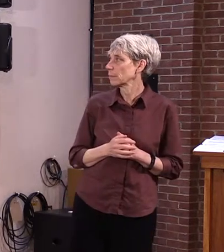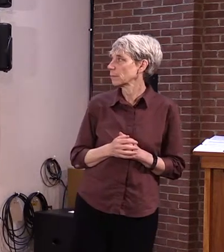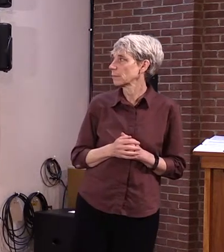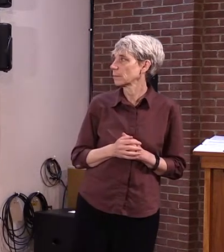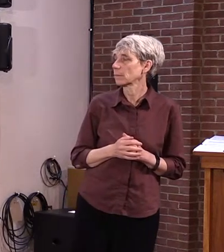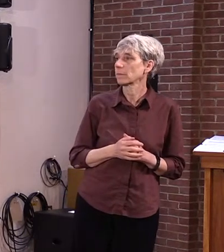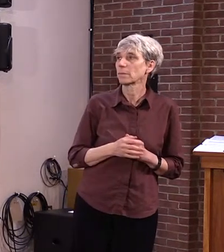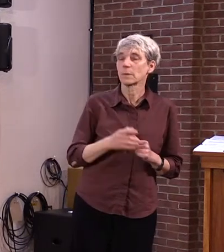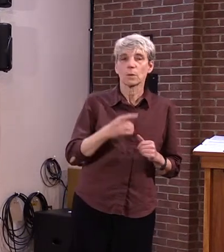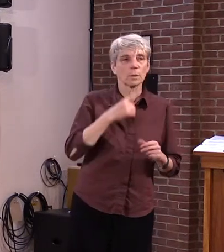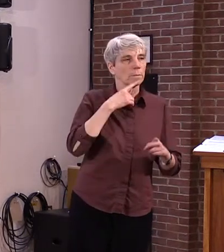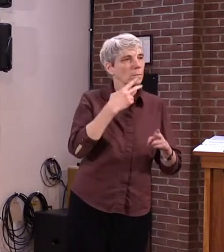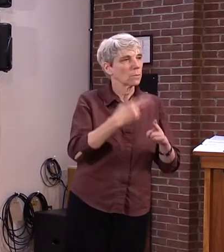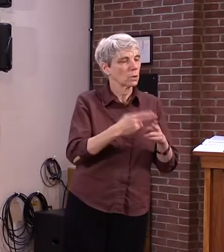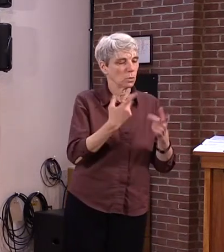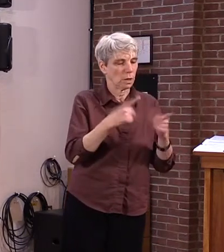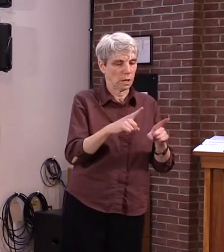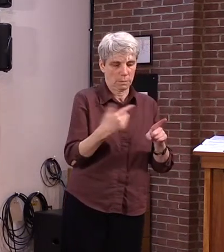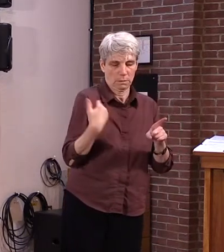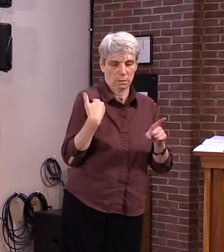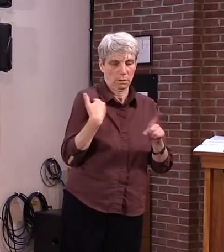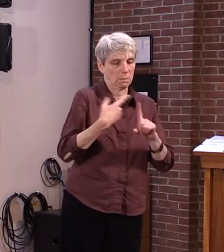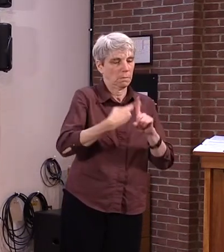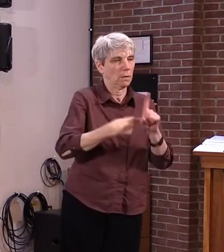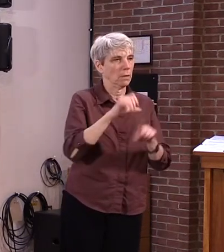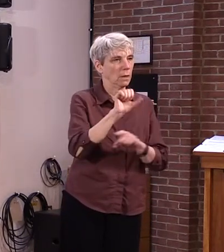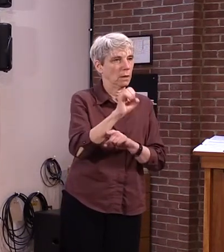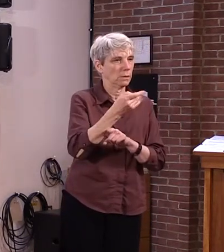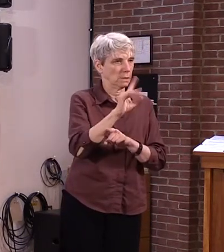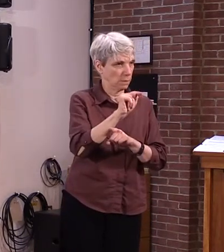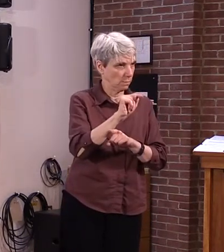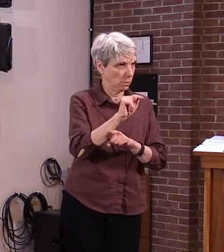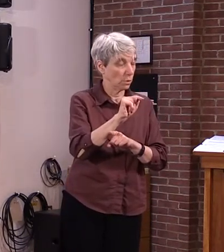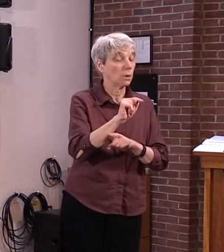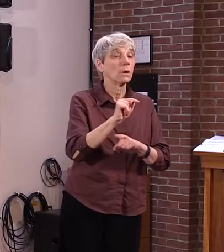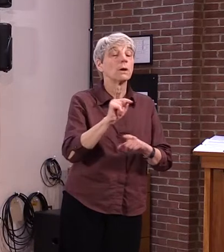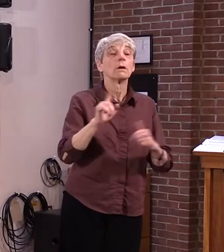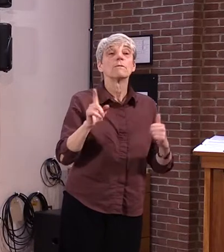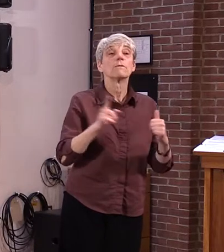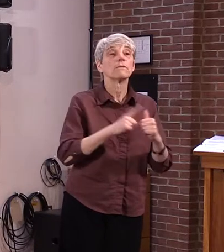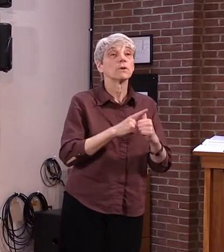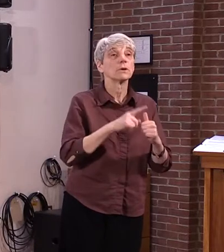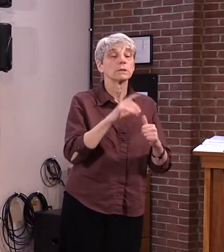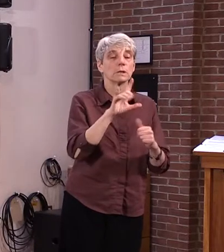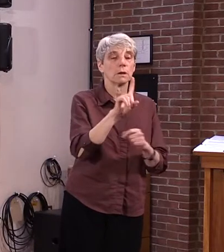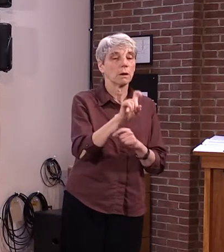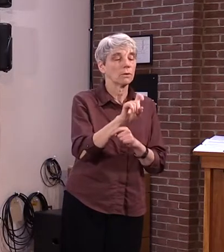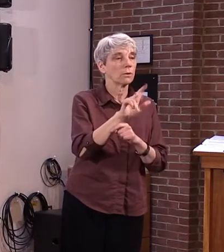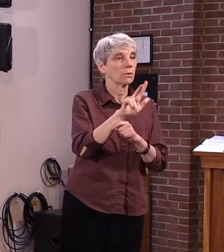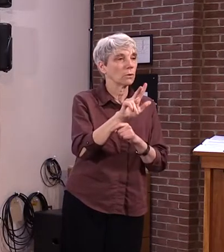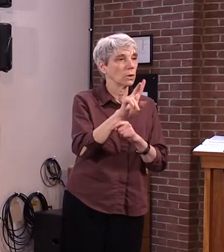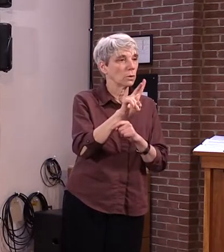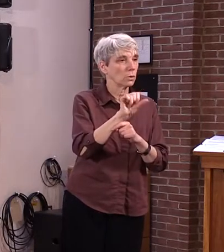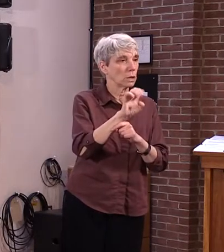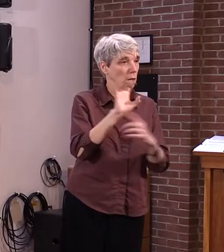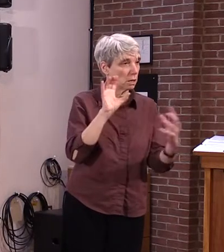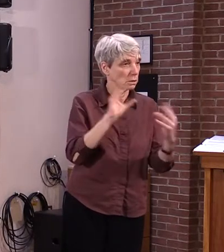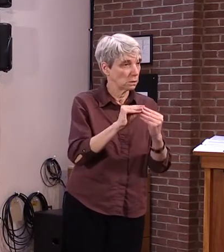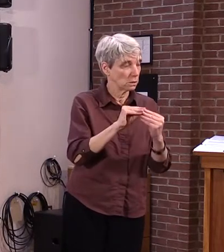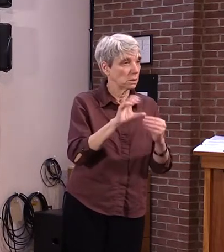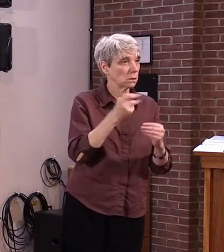from September, since there are a few things to pull out here. First, we had very low case count, 132 cases.